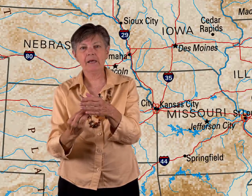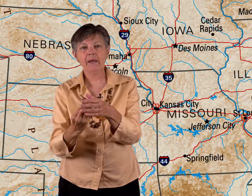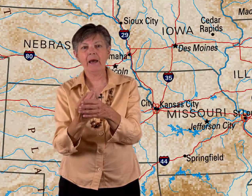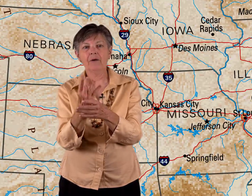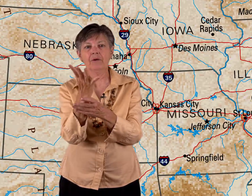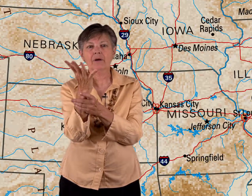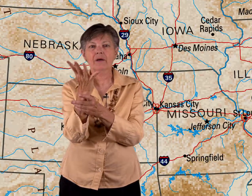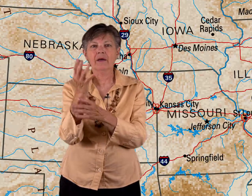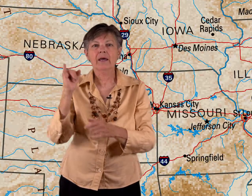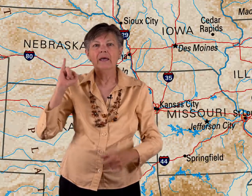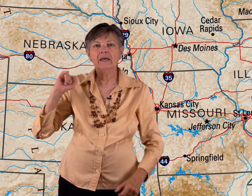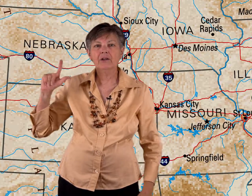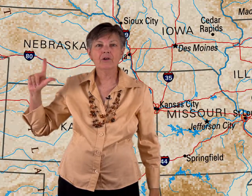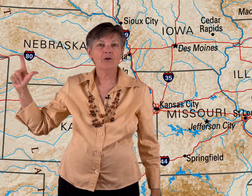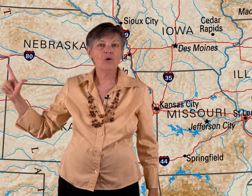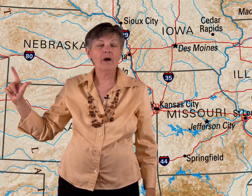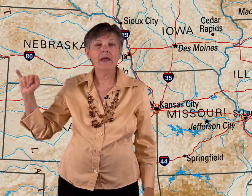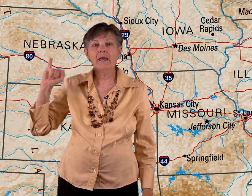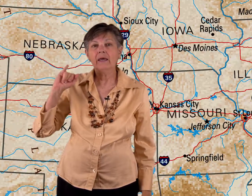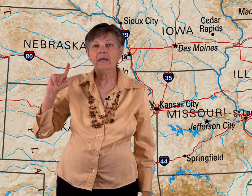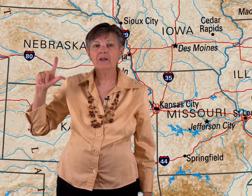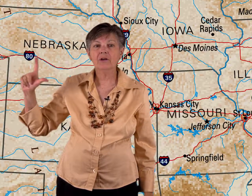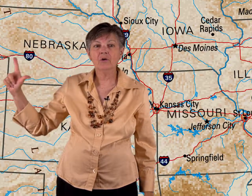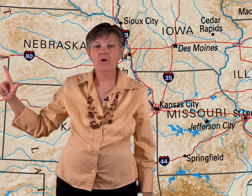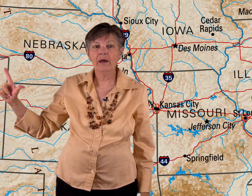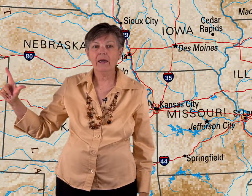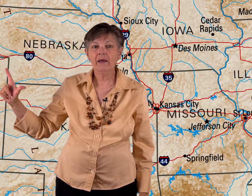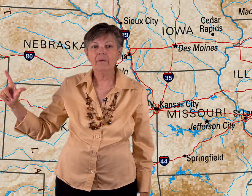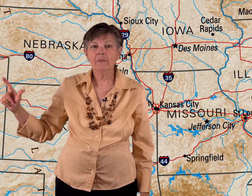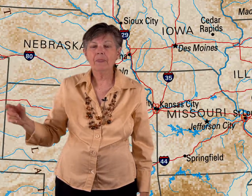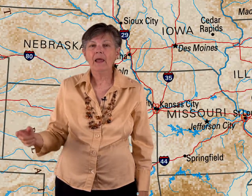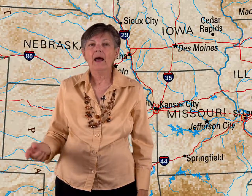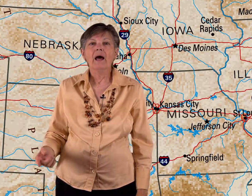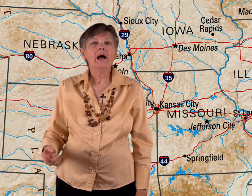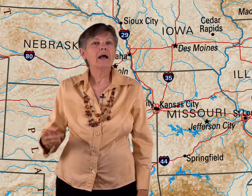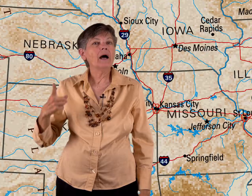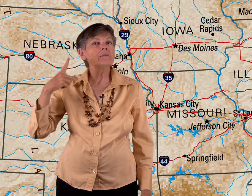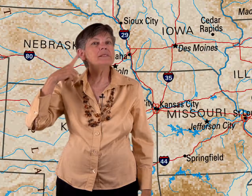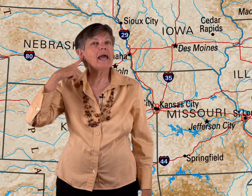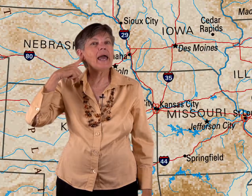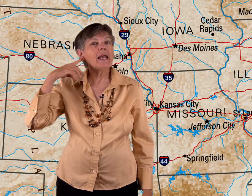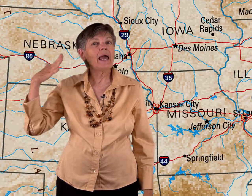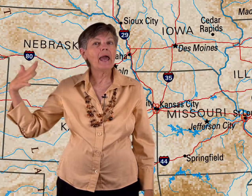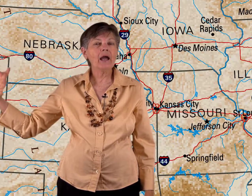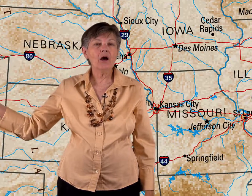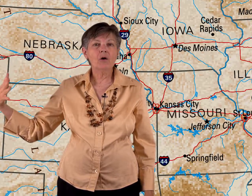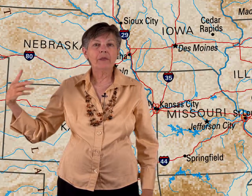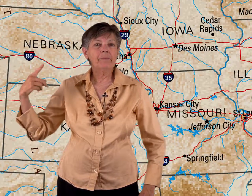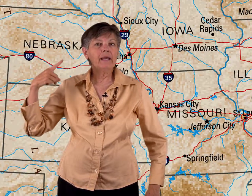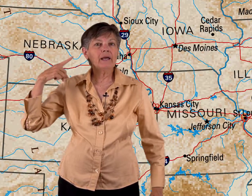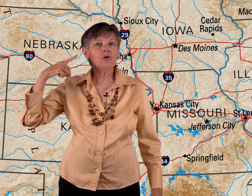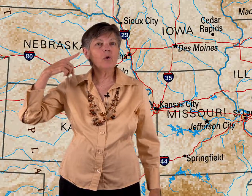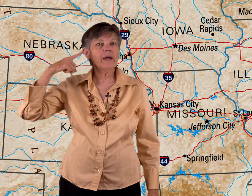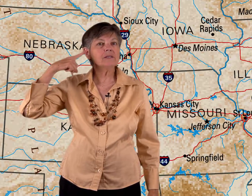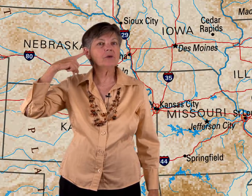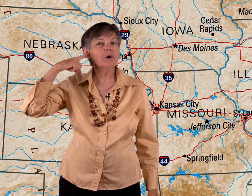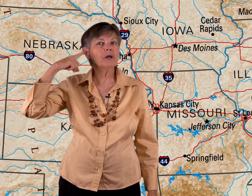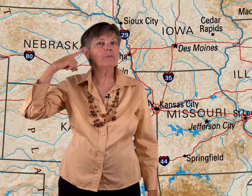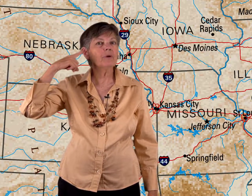coming out. Illinois, Illinois. Comes an echo, that'd be like noise. So we're going to